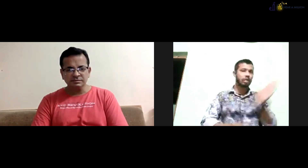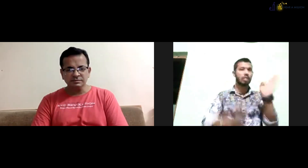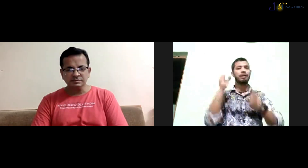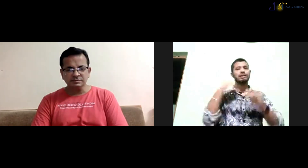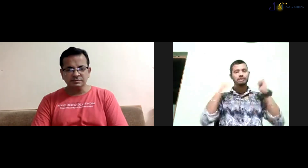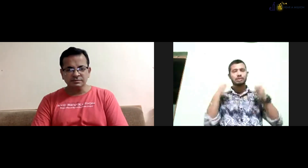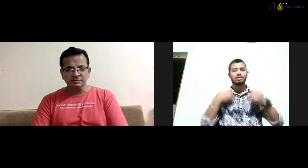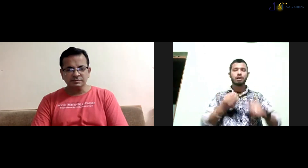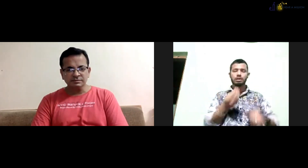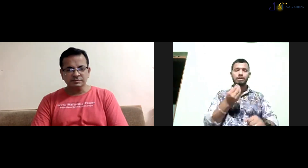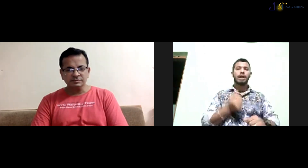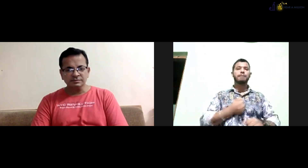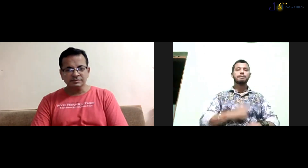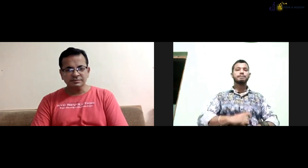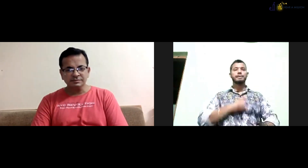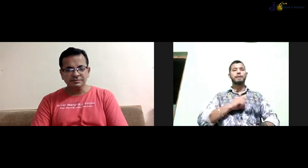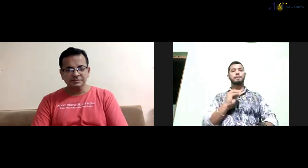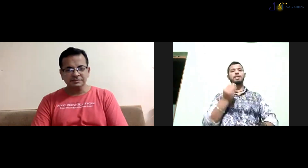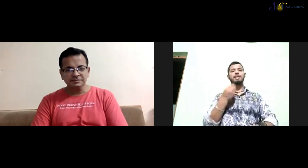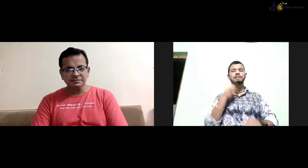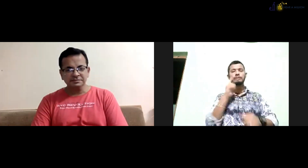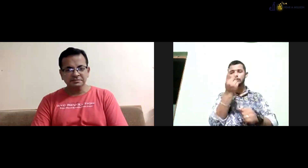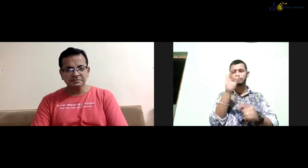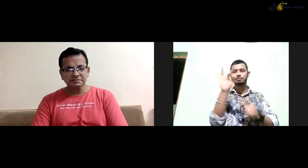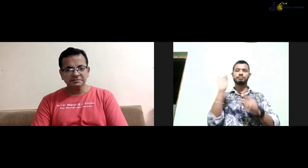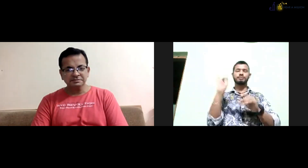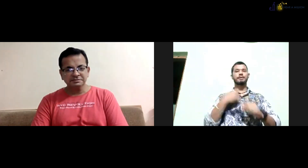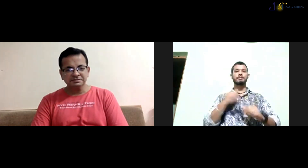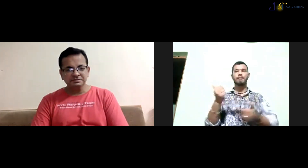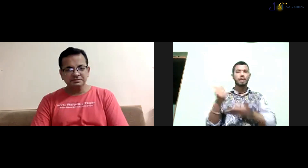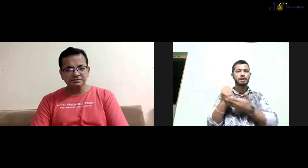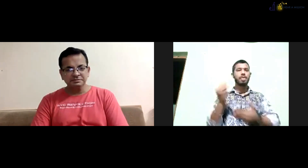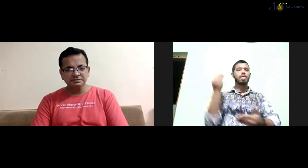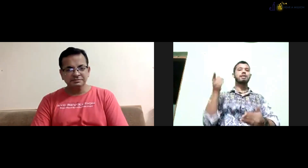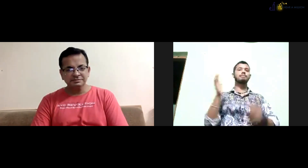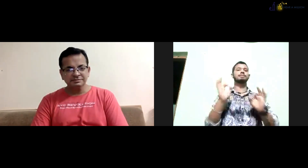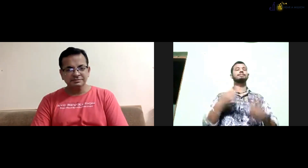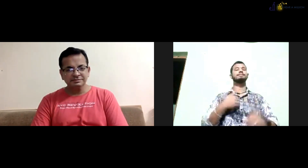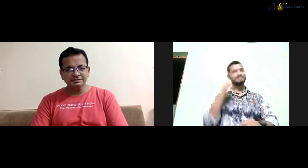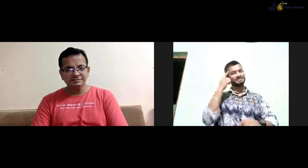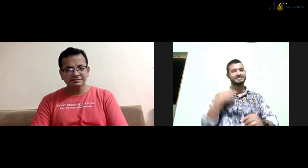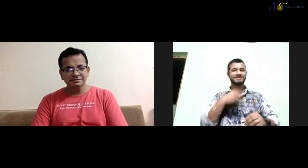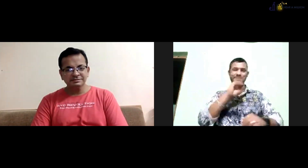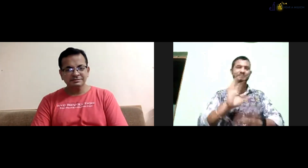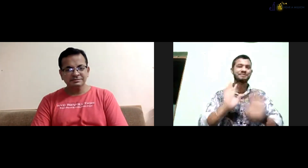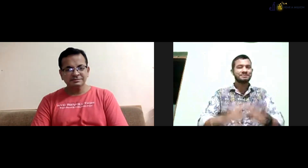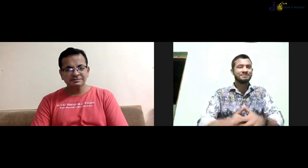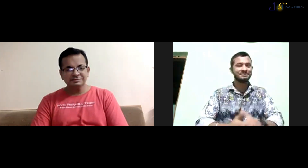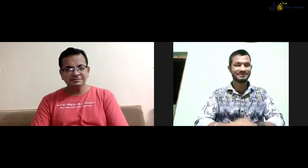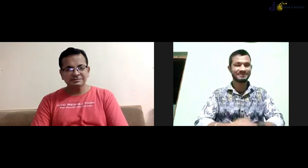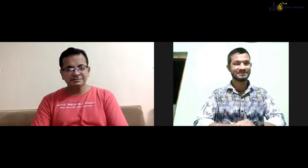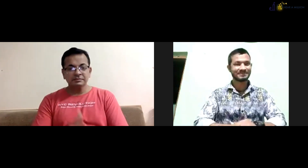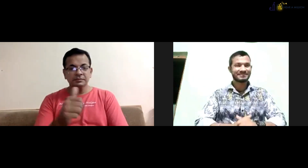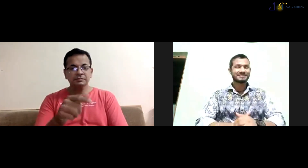wife and me, we have worked so hard to get the uh, bread and butter for